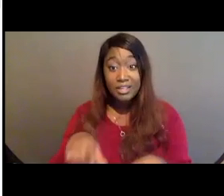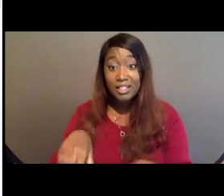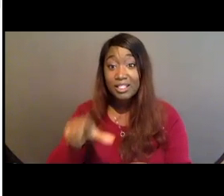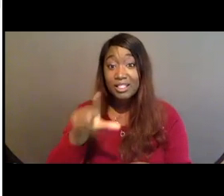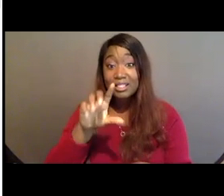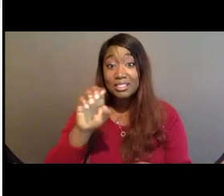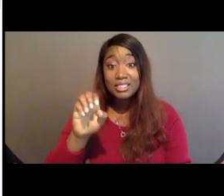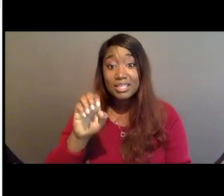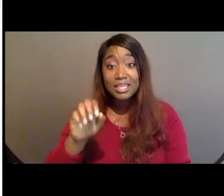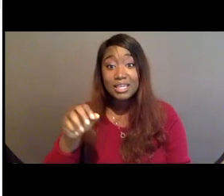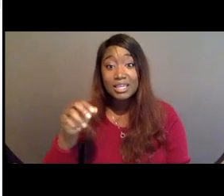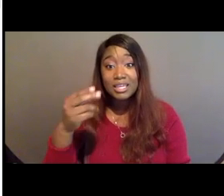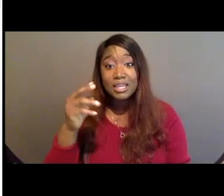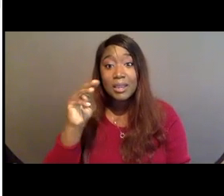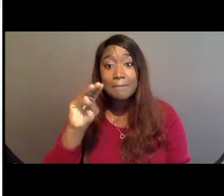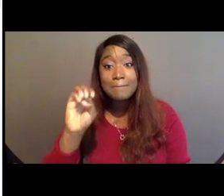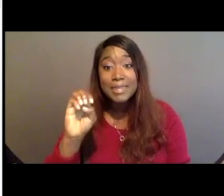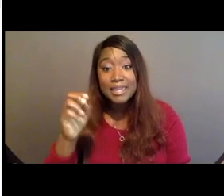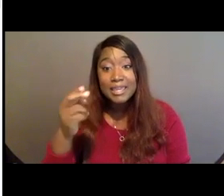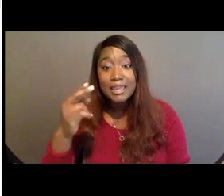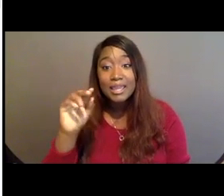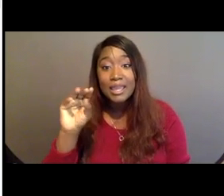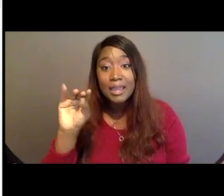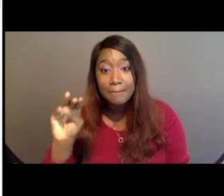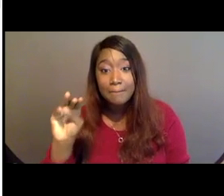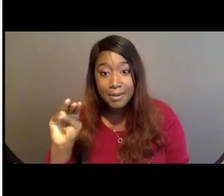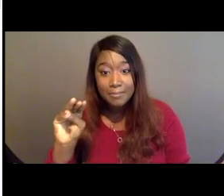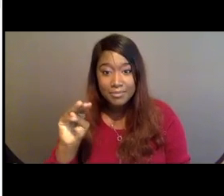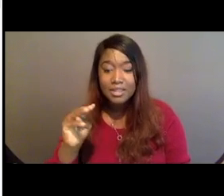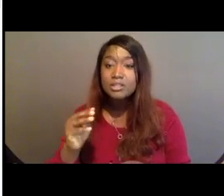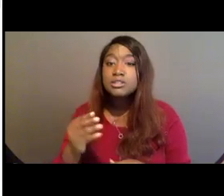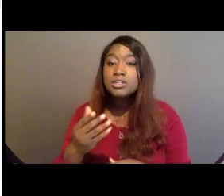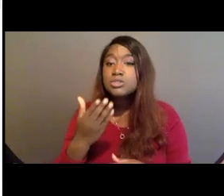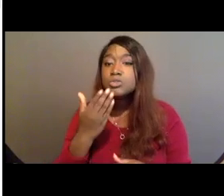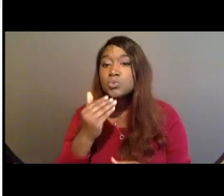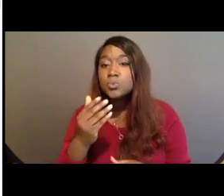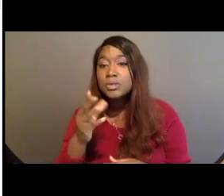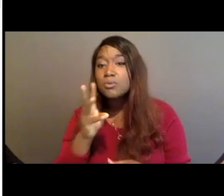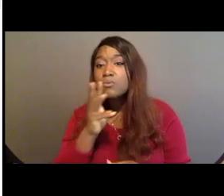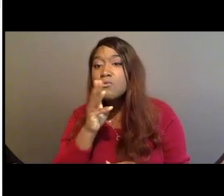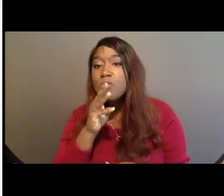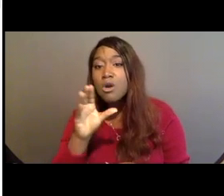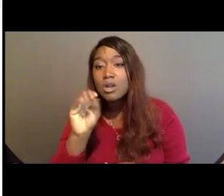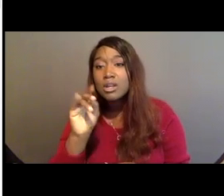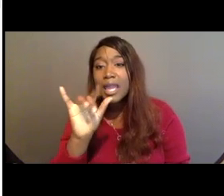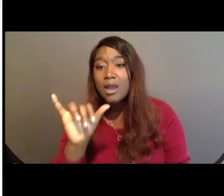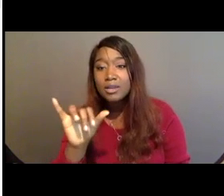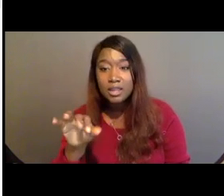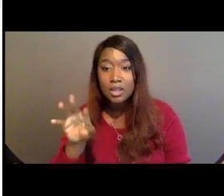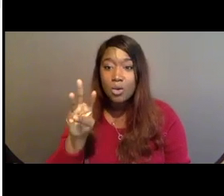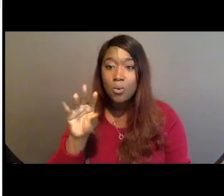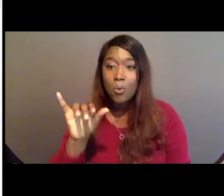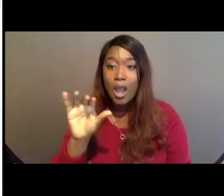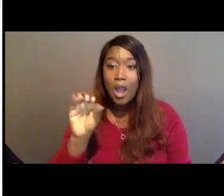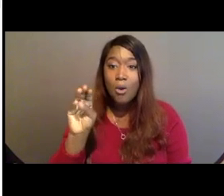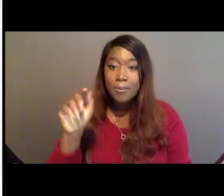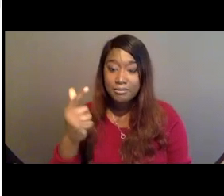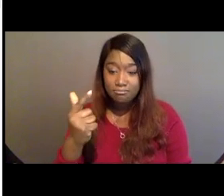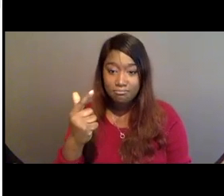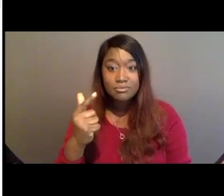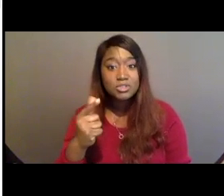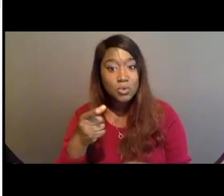1882 out of Sweetwater County, Wyoming, right in his storefront advertising a drugstore